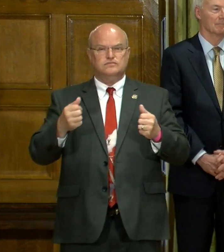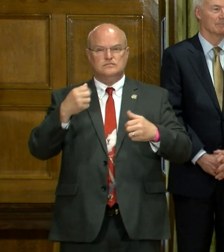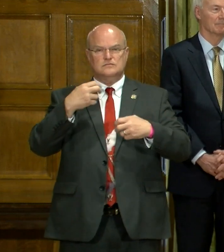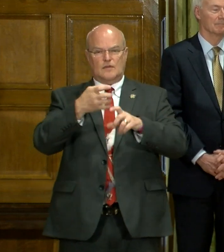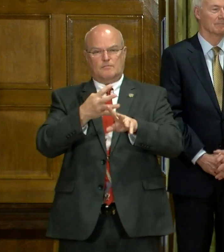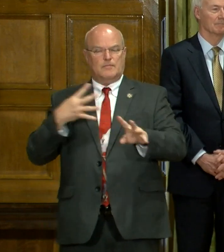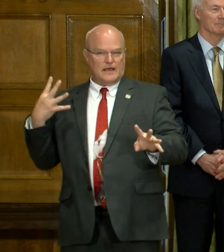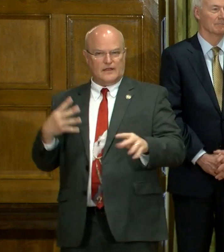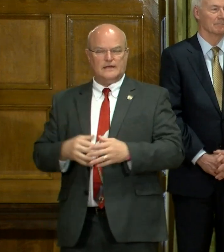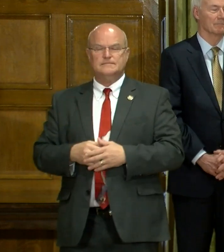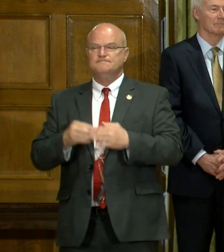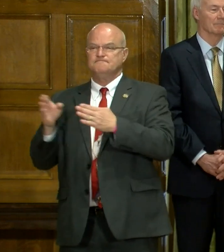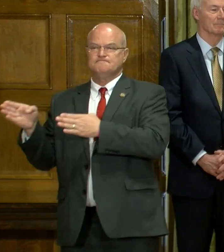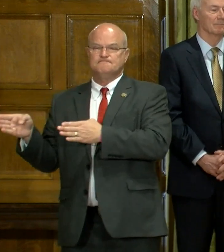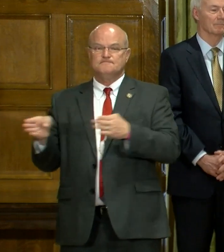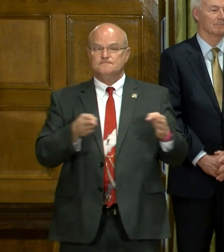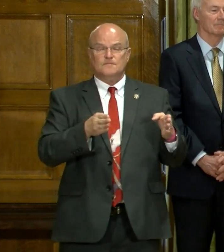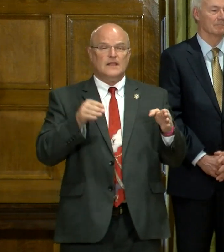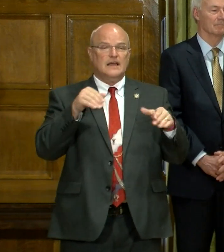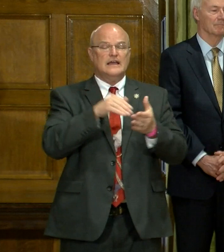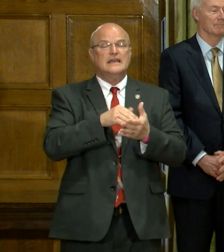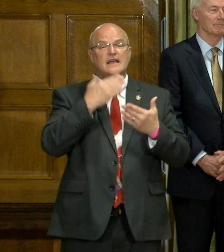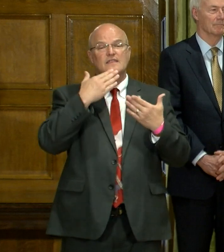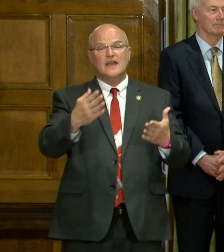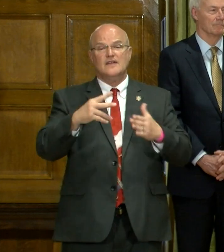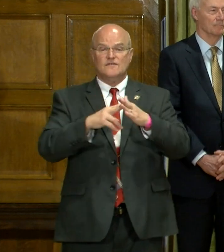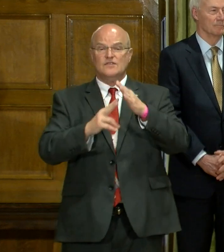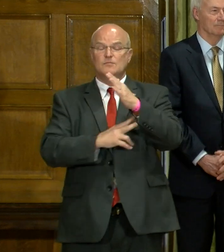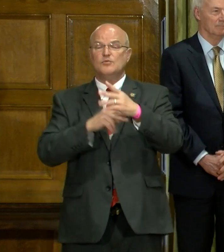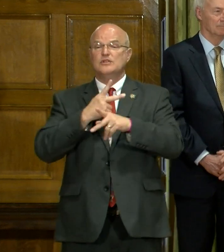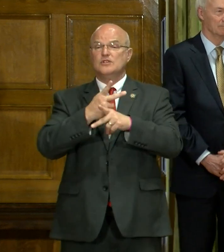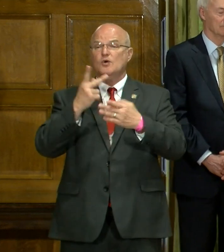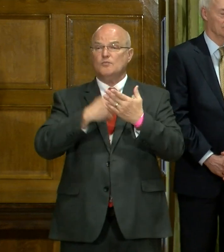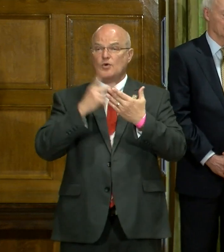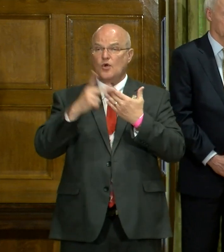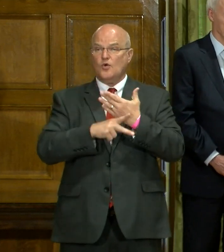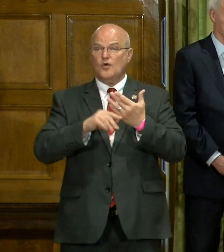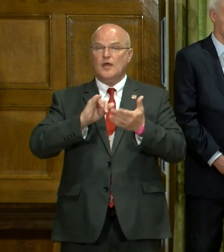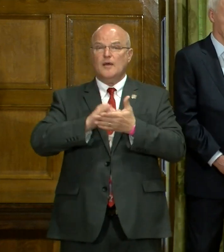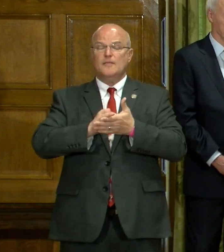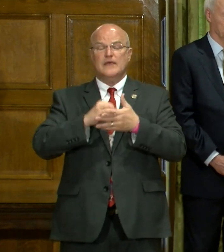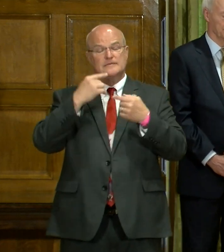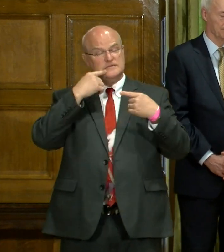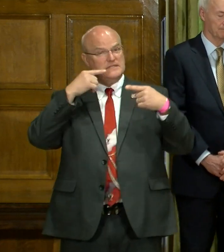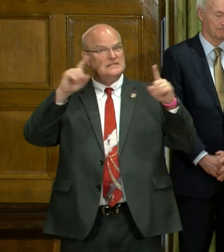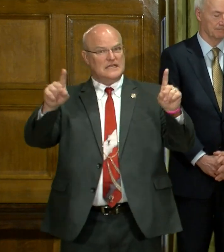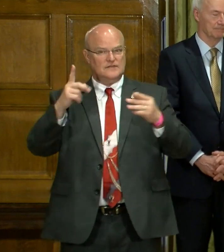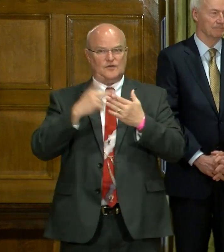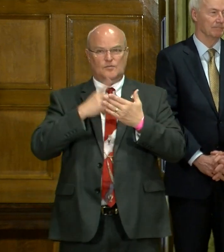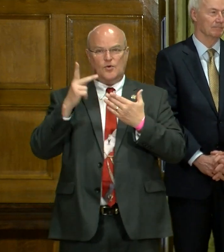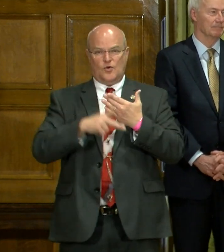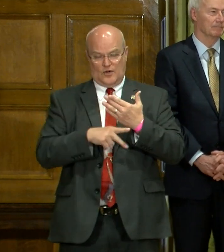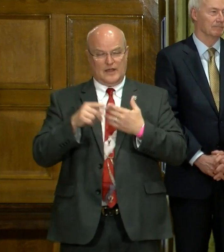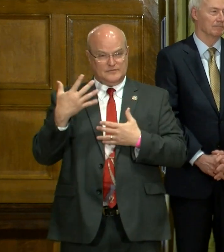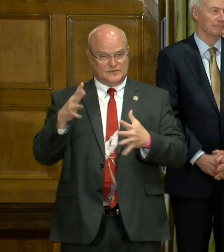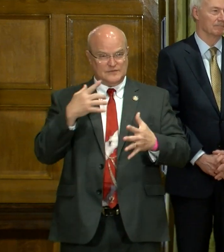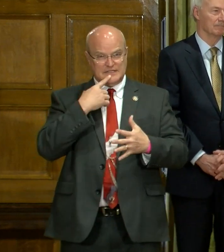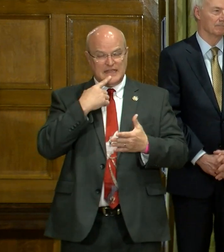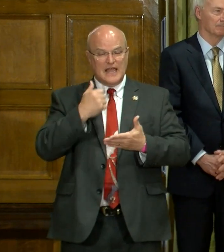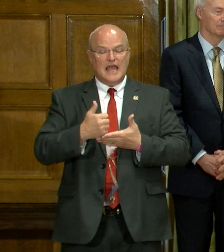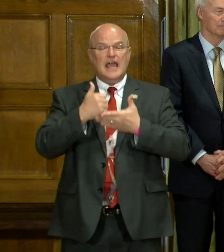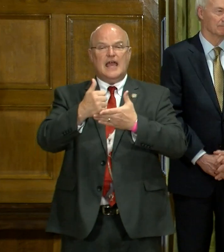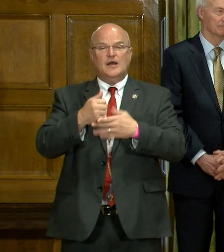calls. Switching gears real quick, and again, thank you, Governor, on the bridge loan program that turned out to be a very successful program, and as you mentioned,